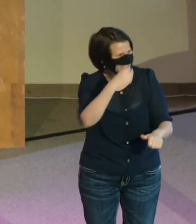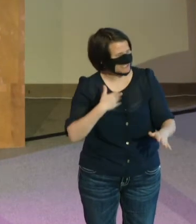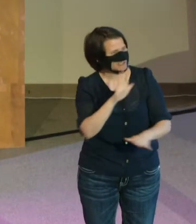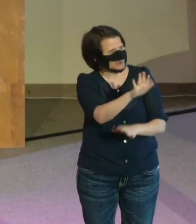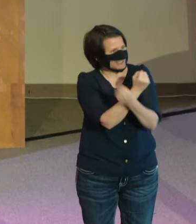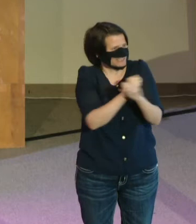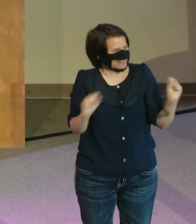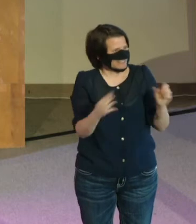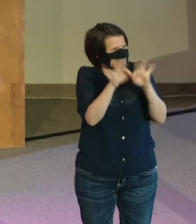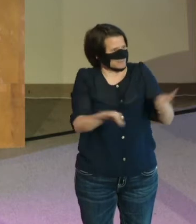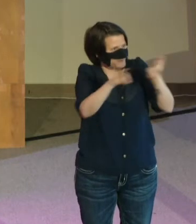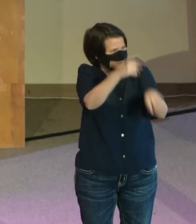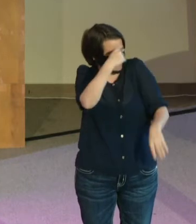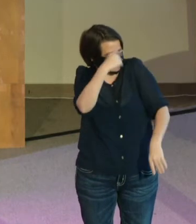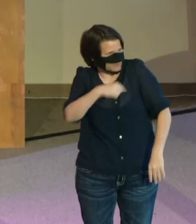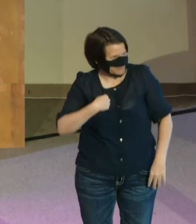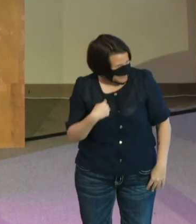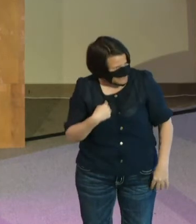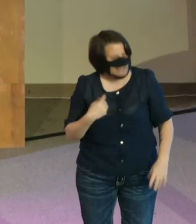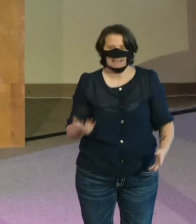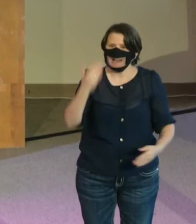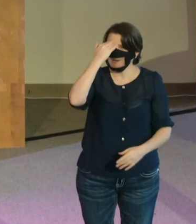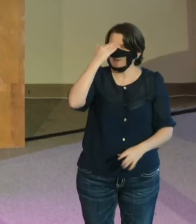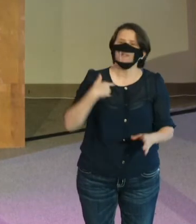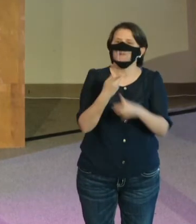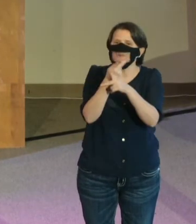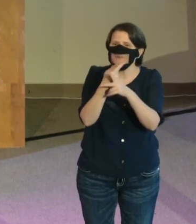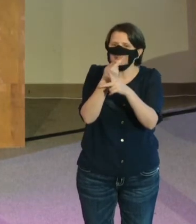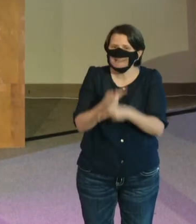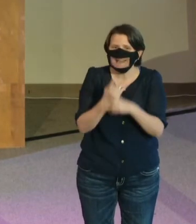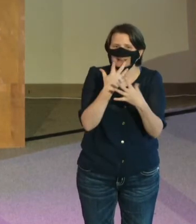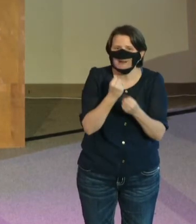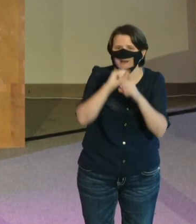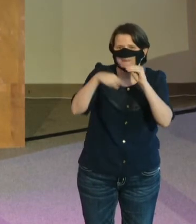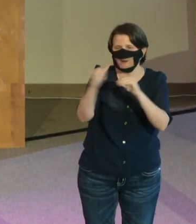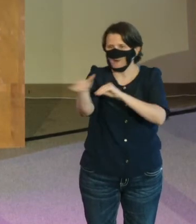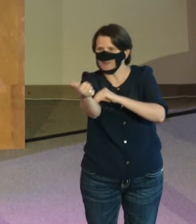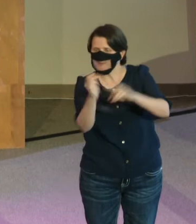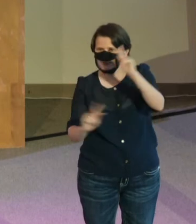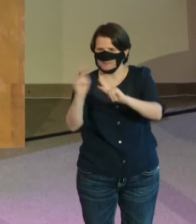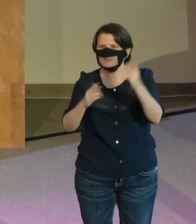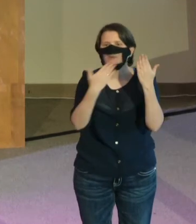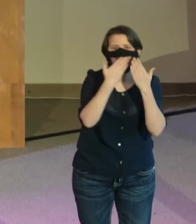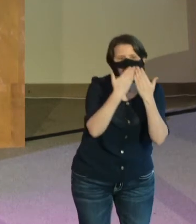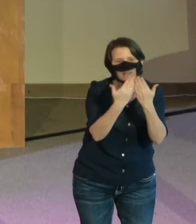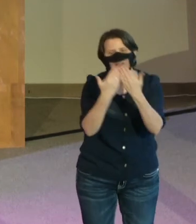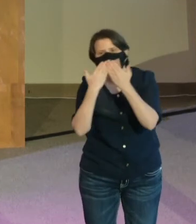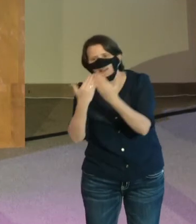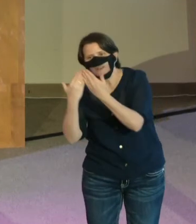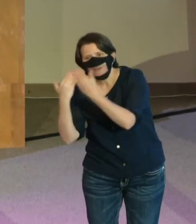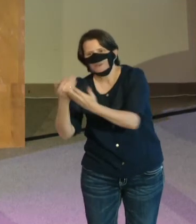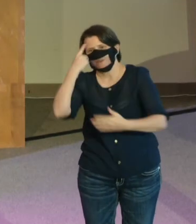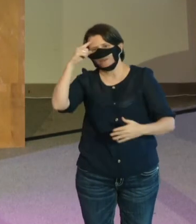to me, and I know that you care about what happens to other people. So thank you for making this as easy